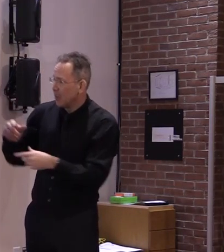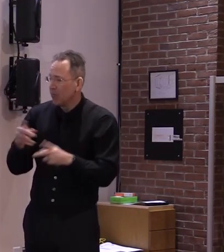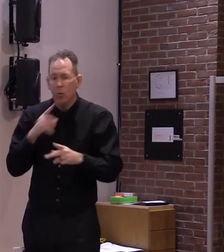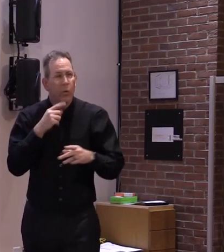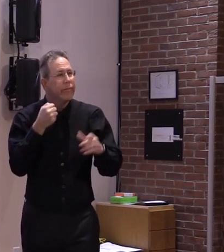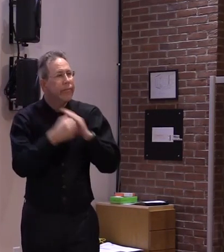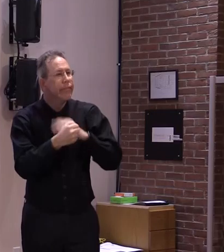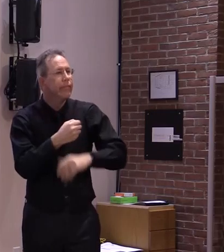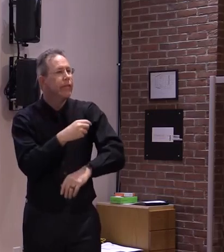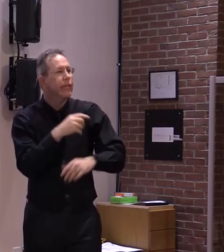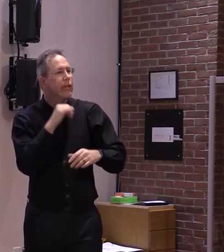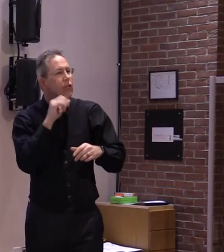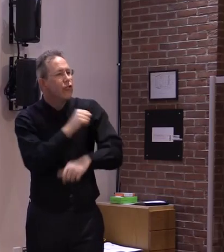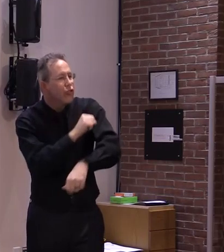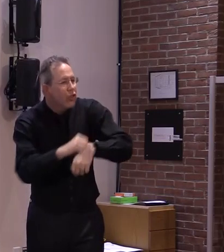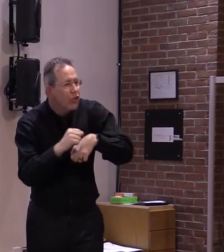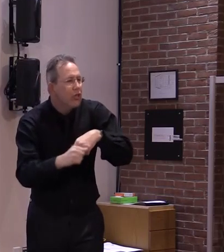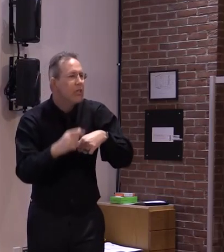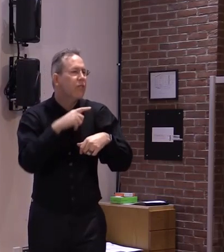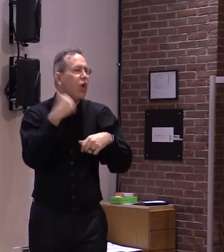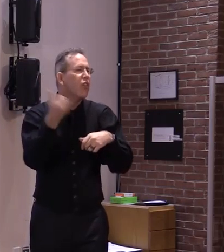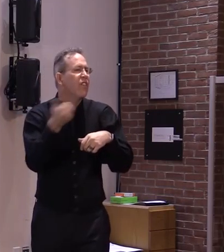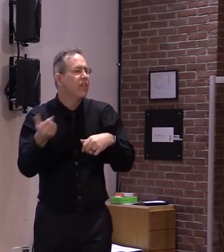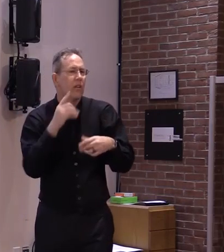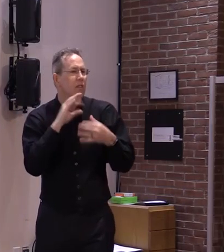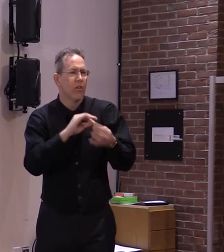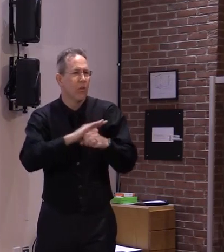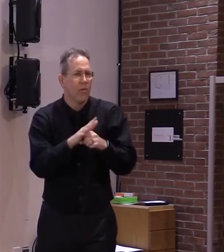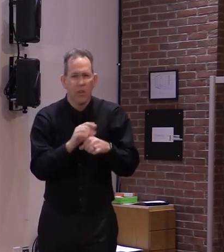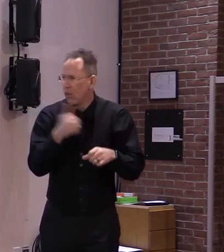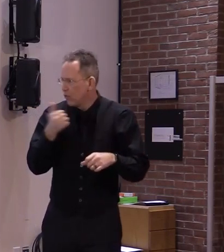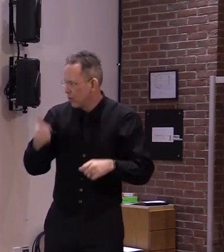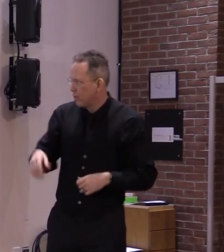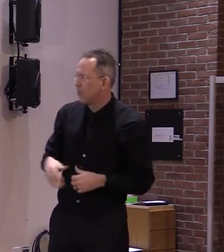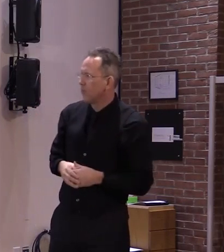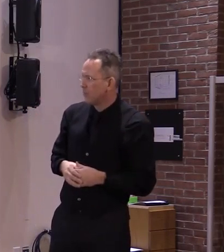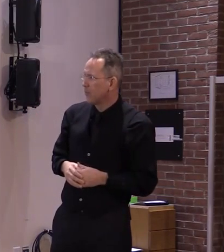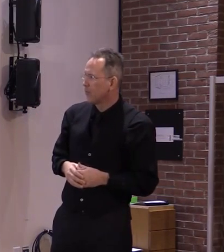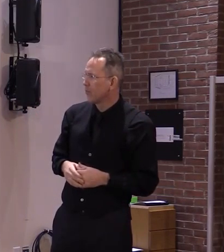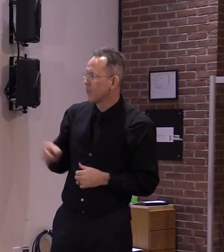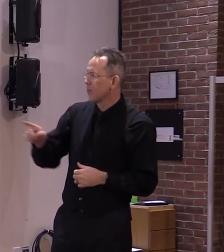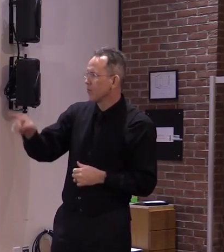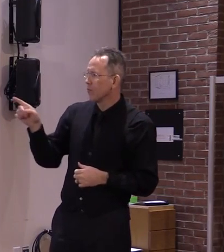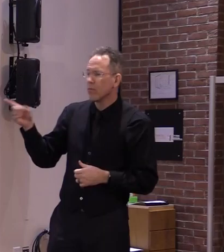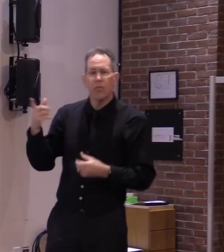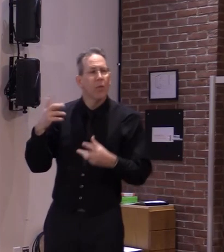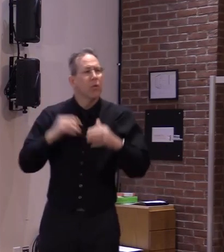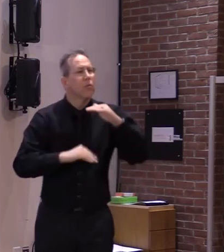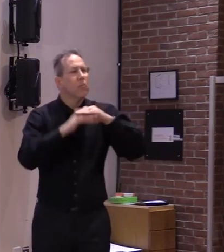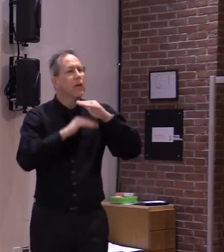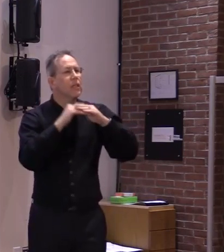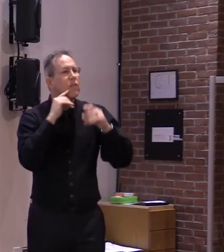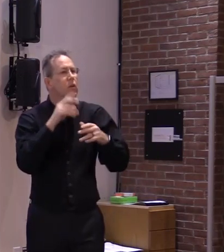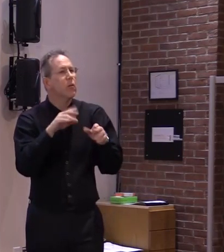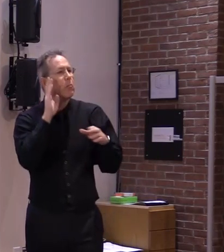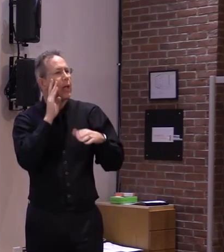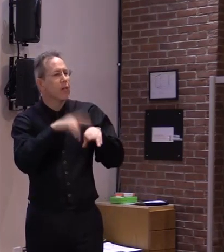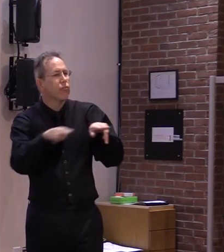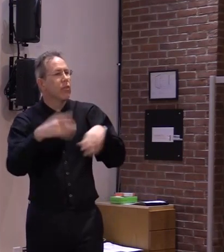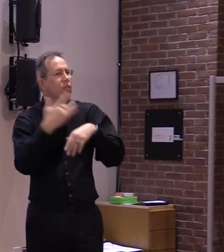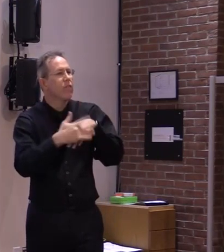Bennington and Rutland counties as well. Regarding our hospitalization forecast, we now continue to believe that we have